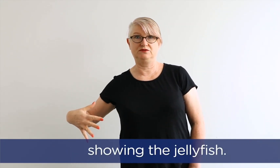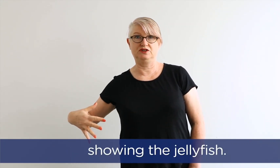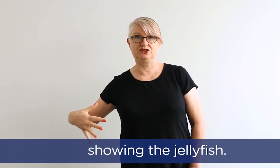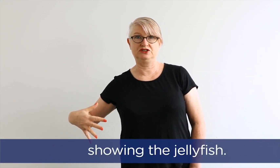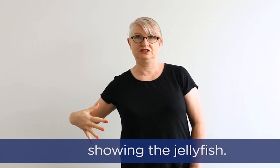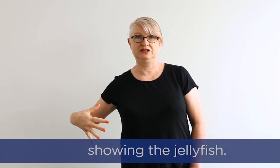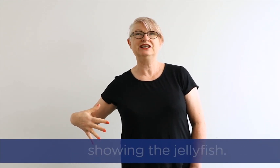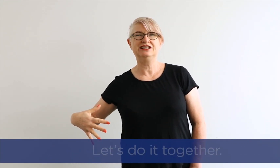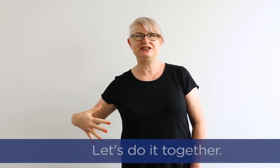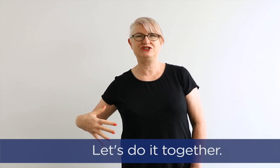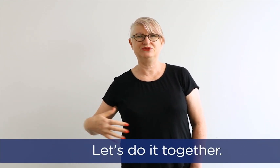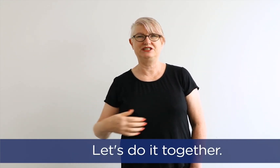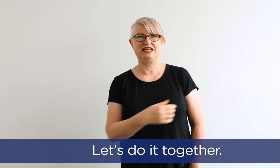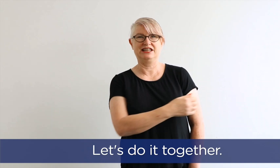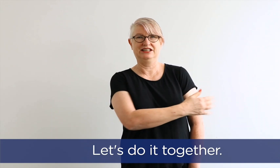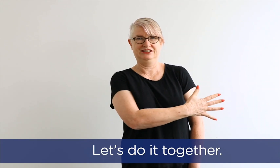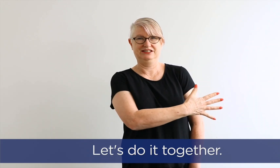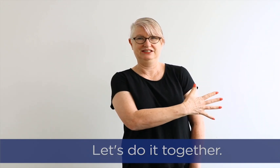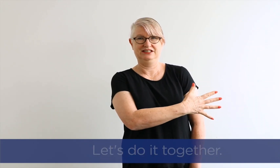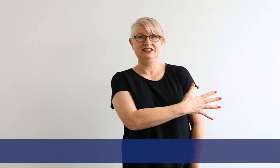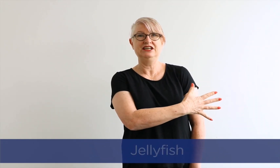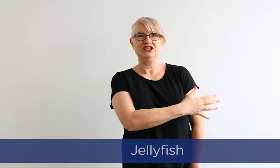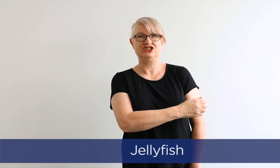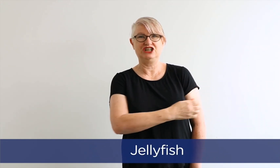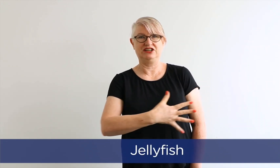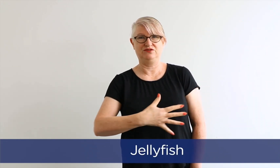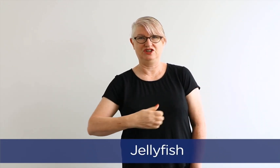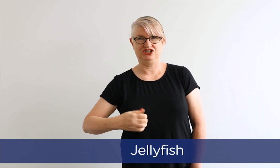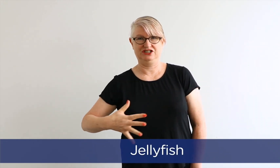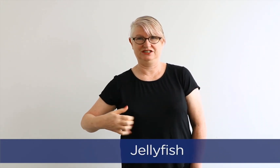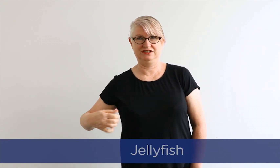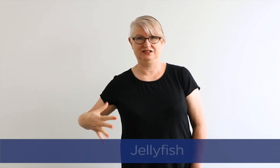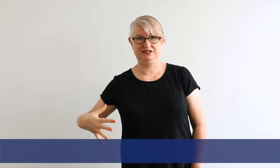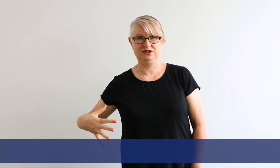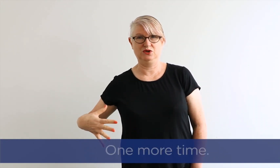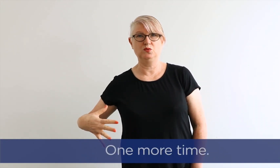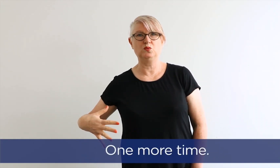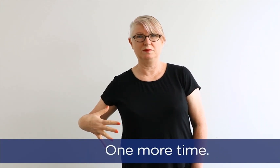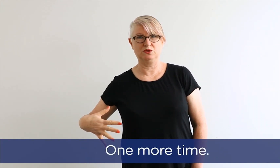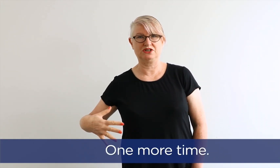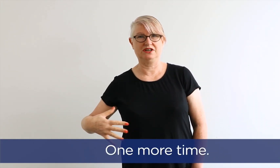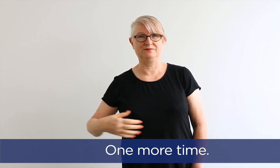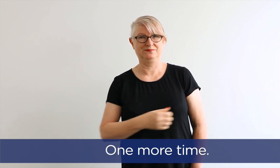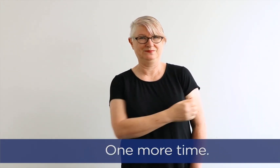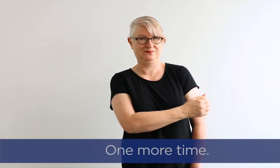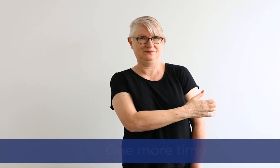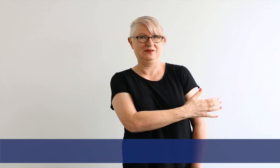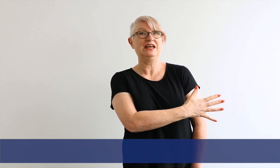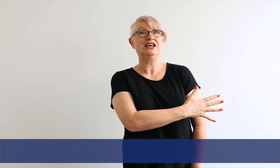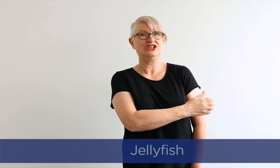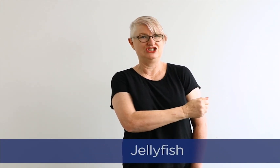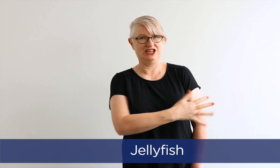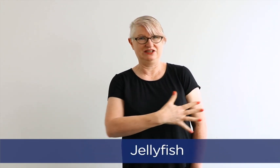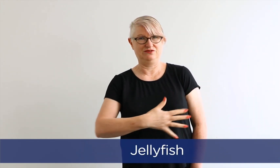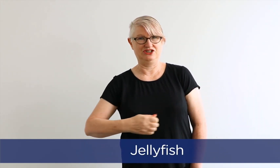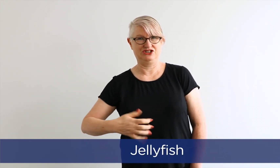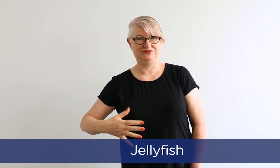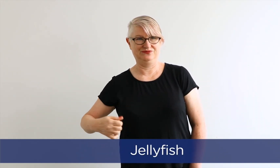jellyfish. Let's do it together. Jellyfish. One more time. Jellyfish.